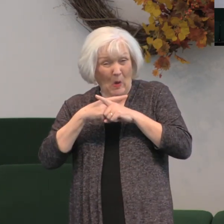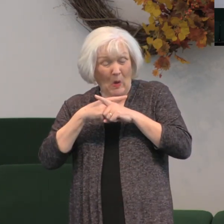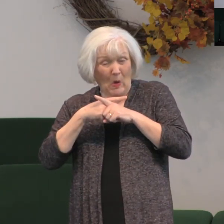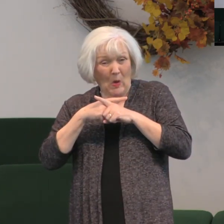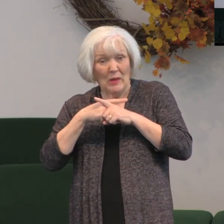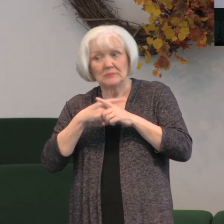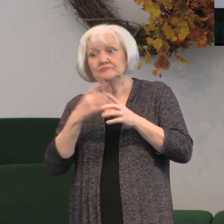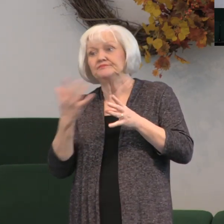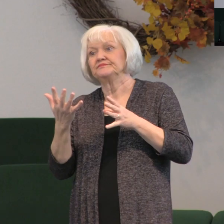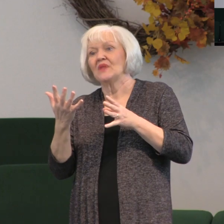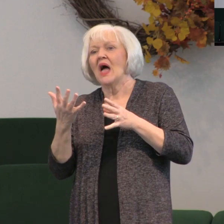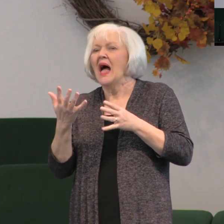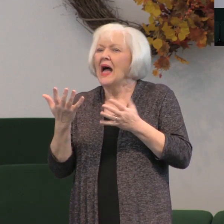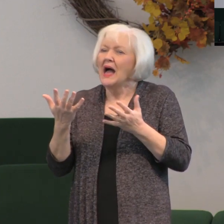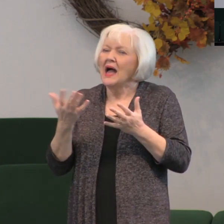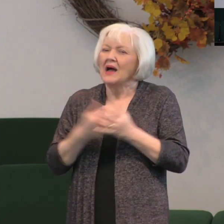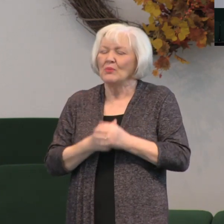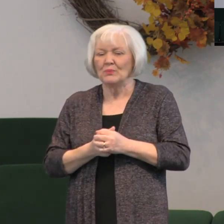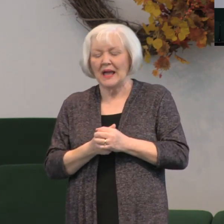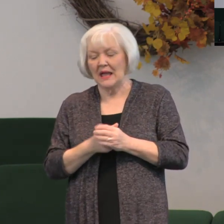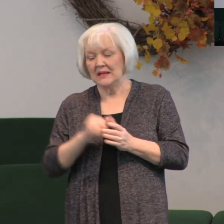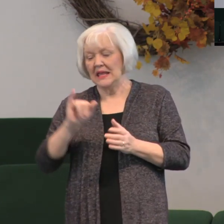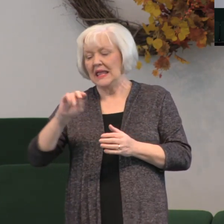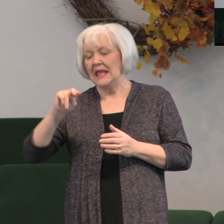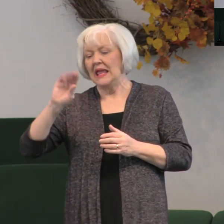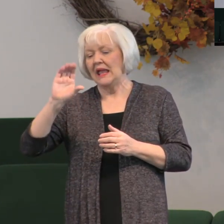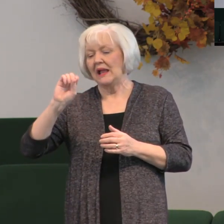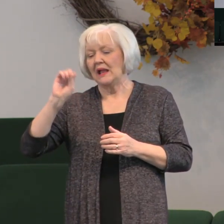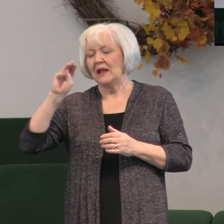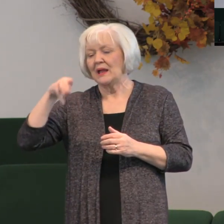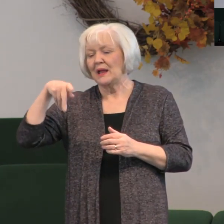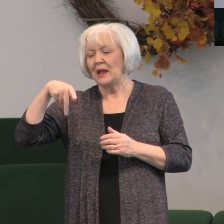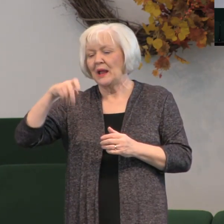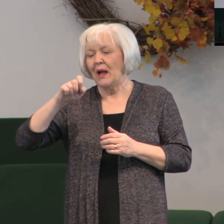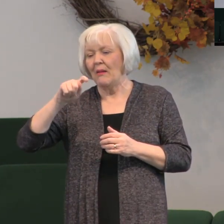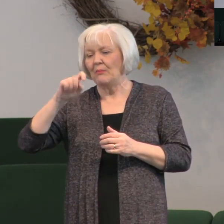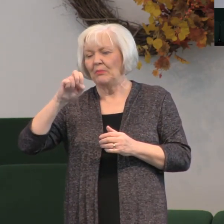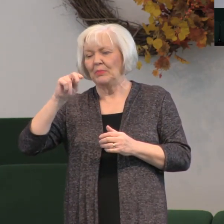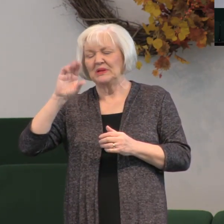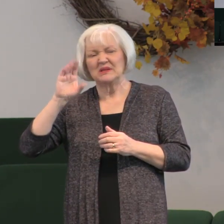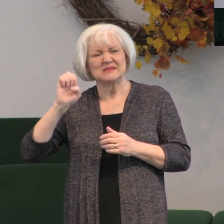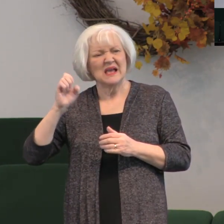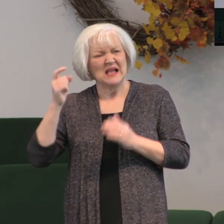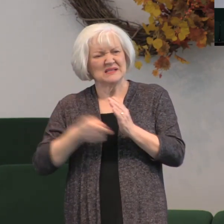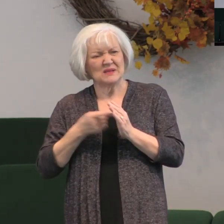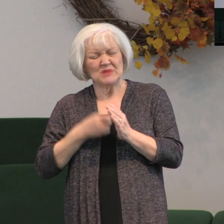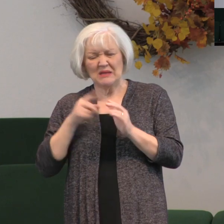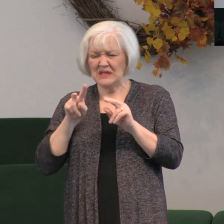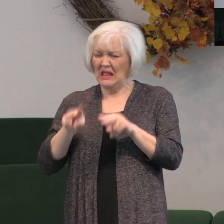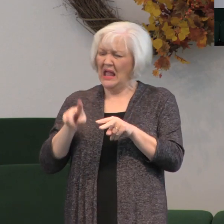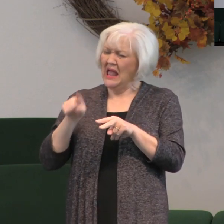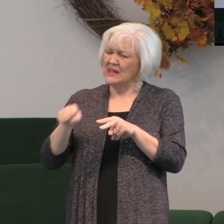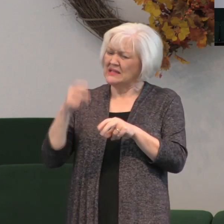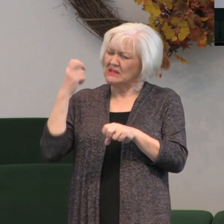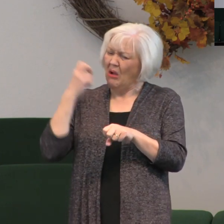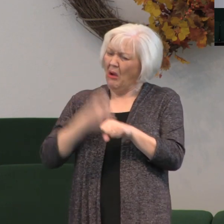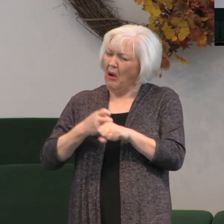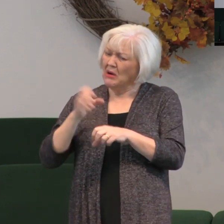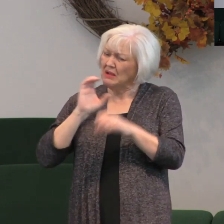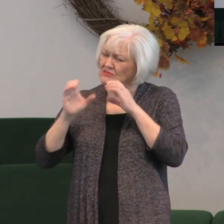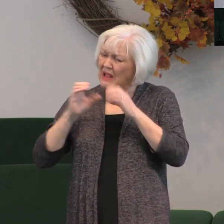How about this? What about incompetence? Sometimes I look at the hard conversations I've tried to have in my life and I think, well,